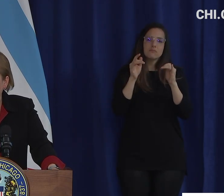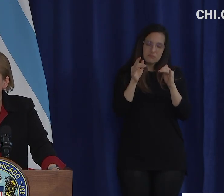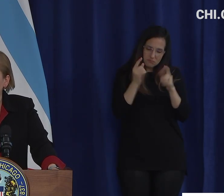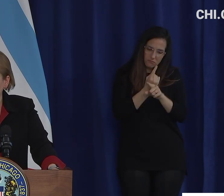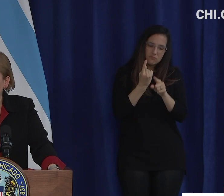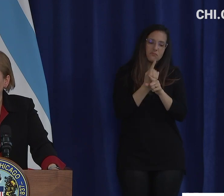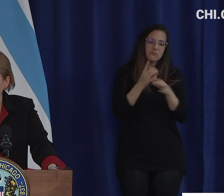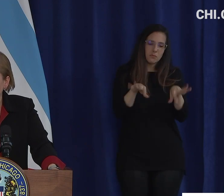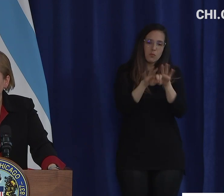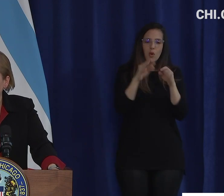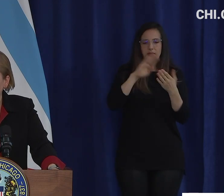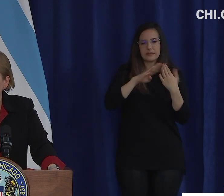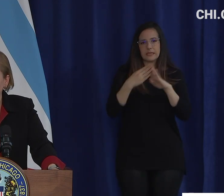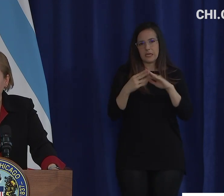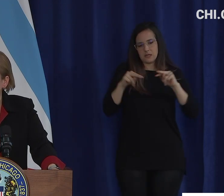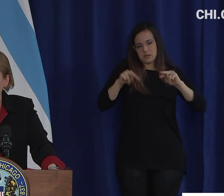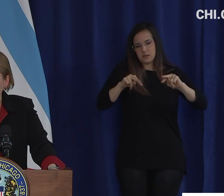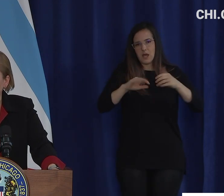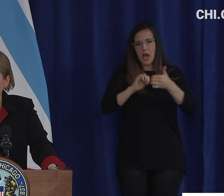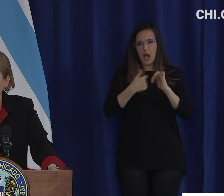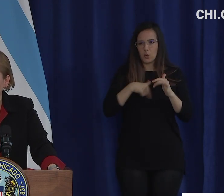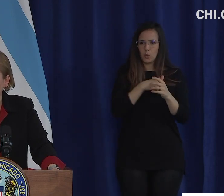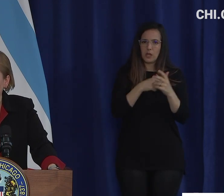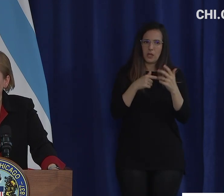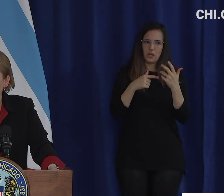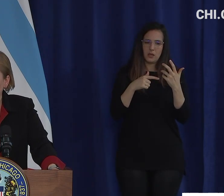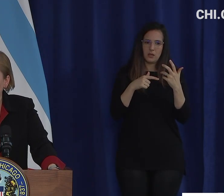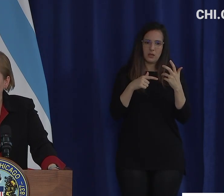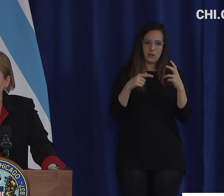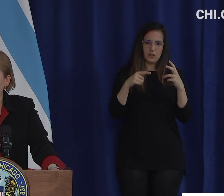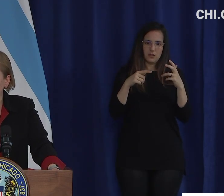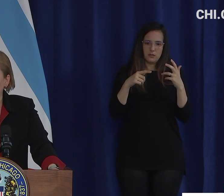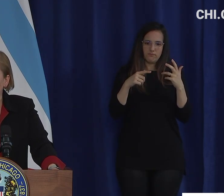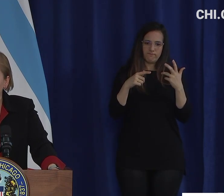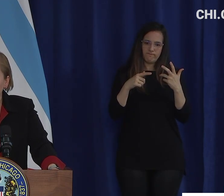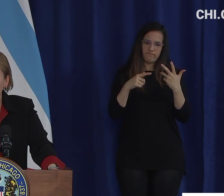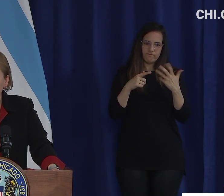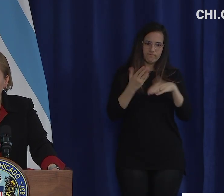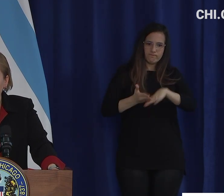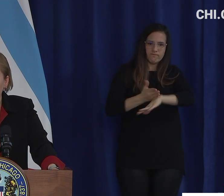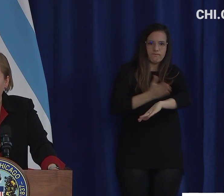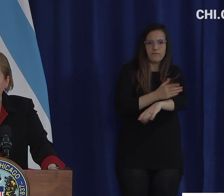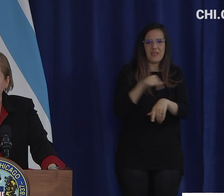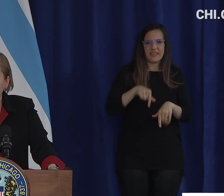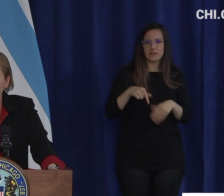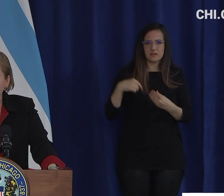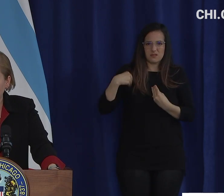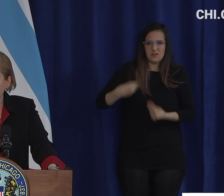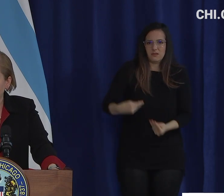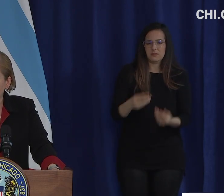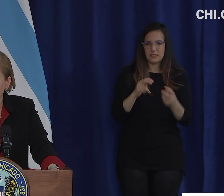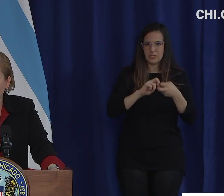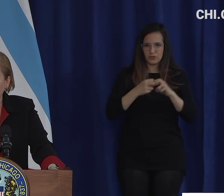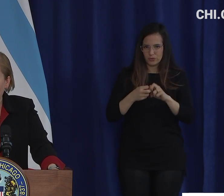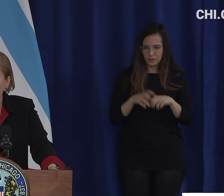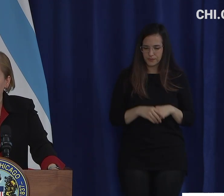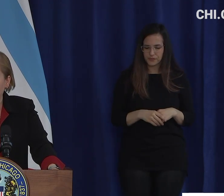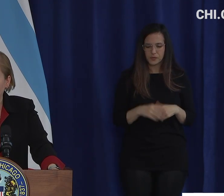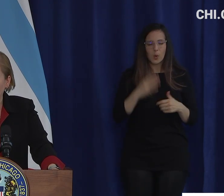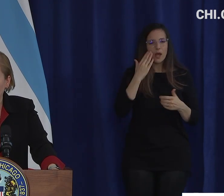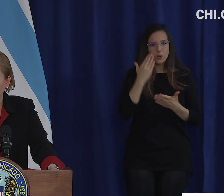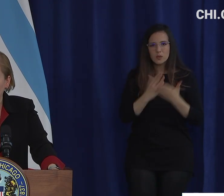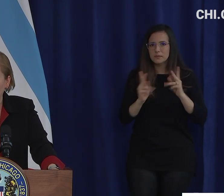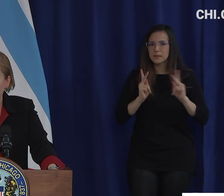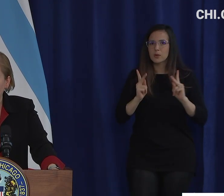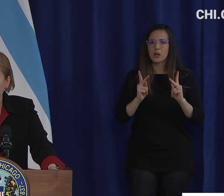about how do we start to tackle this legacy infrastructure issue. So I know that there have been discussions about how to